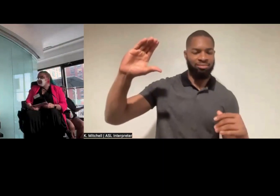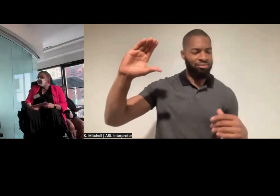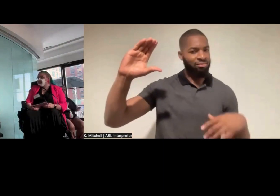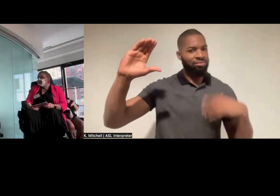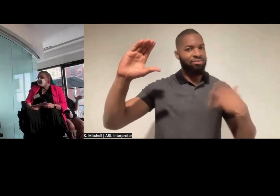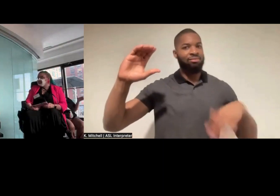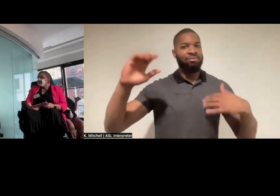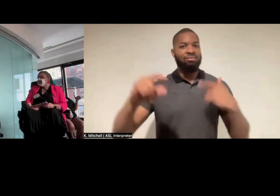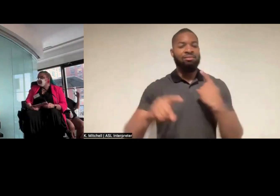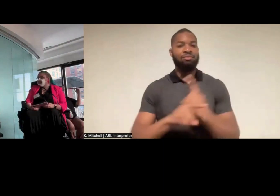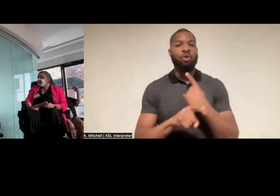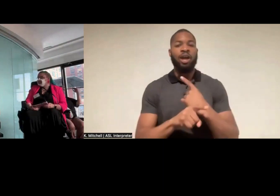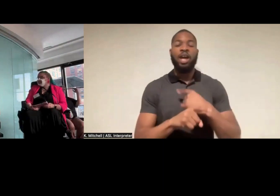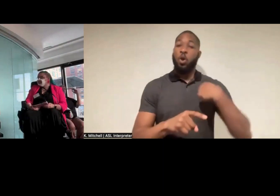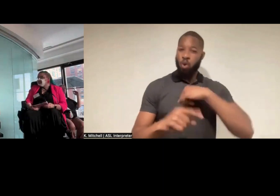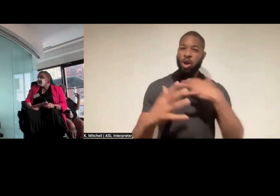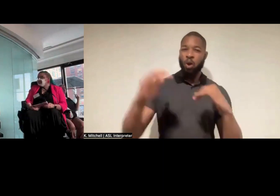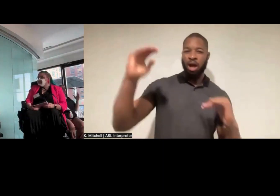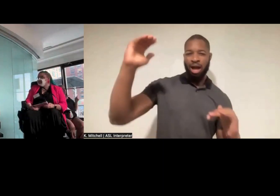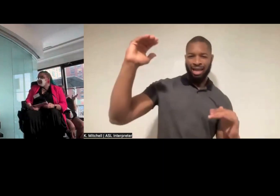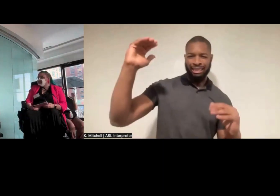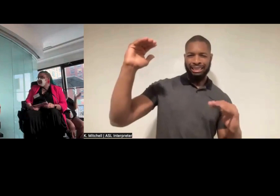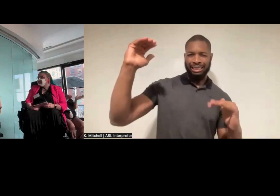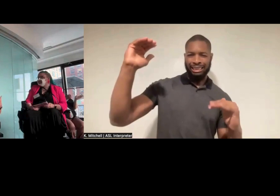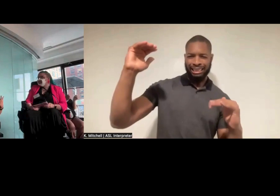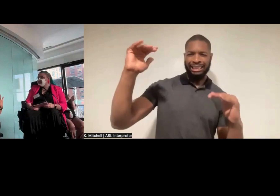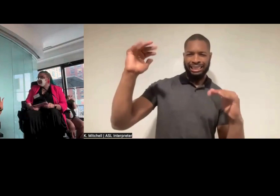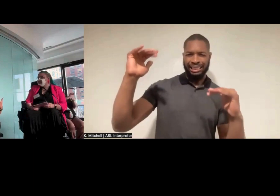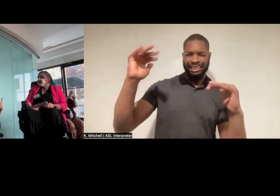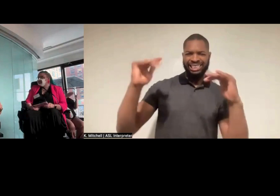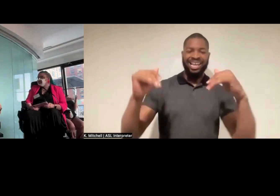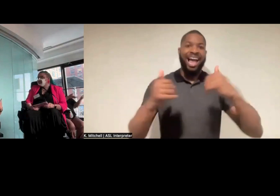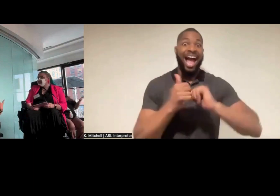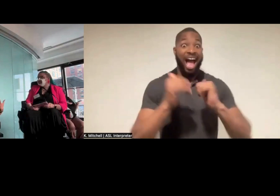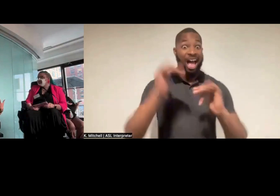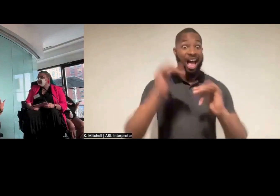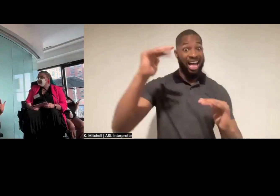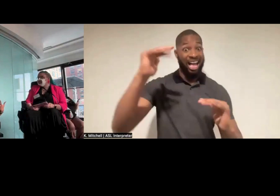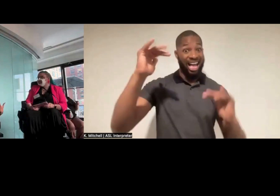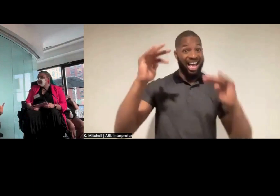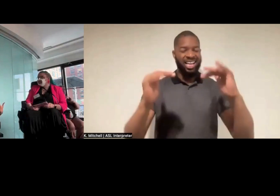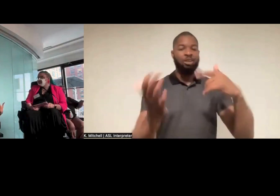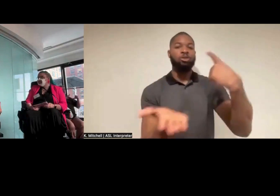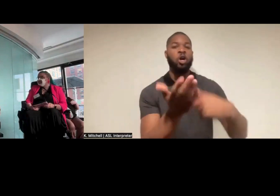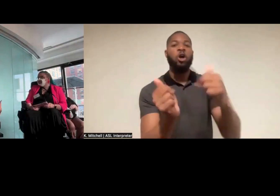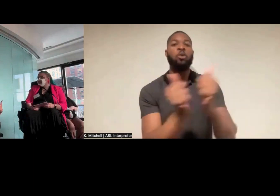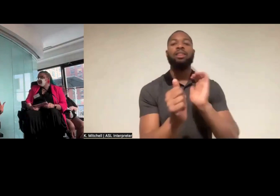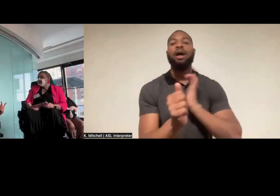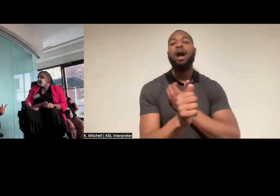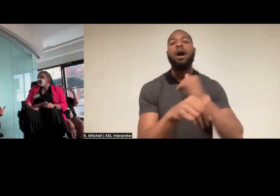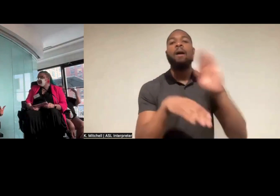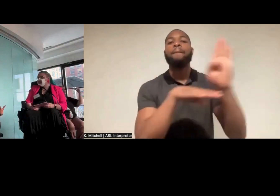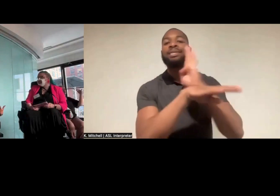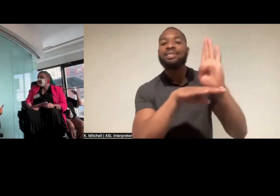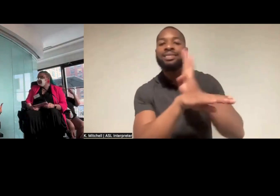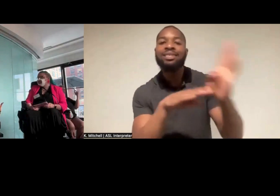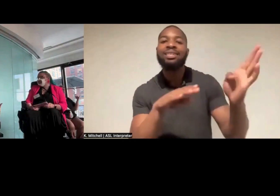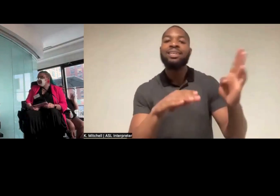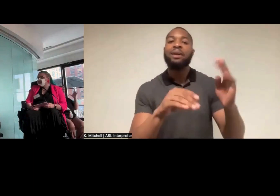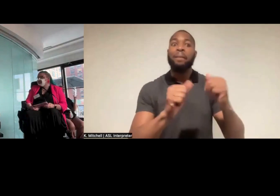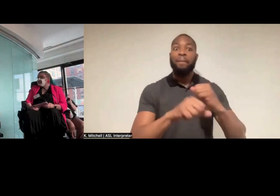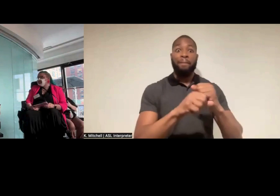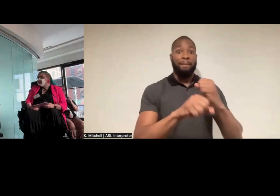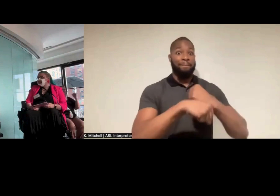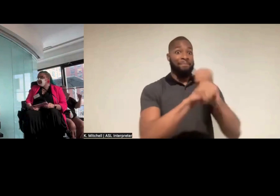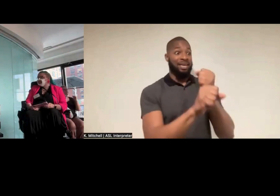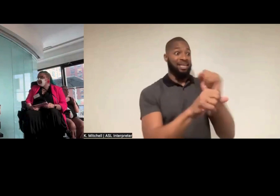we do to close the gap? I mean, talk to our employers. Our workplaces need to look diverse just like this world looks. We need to